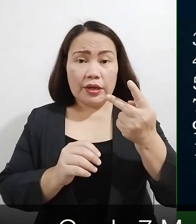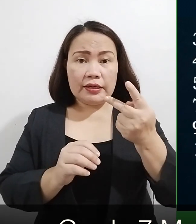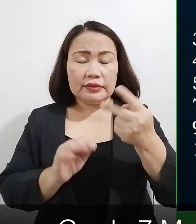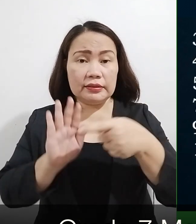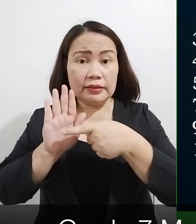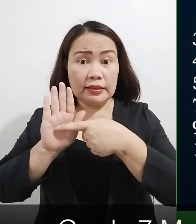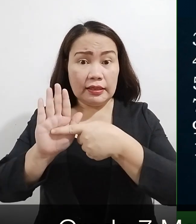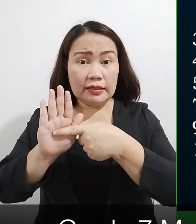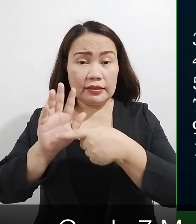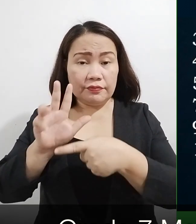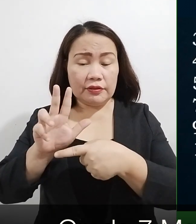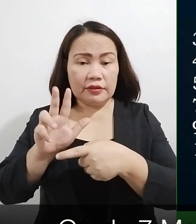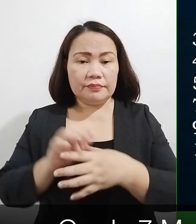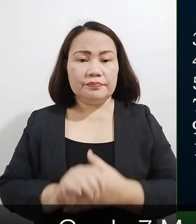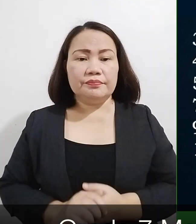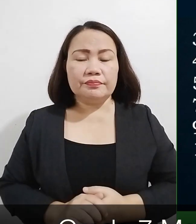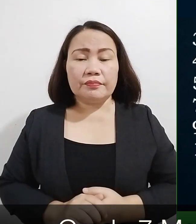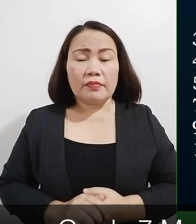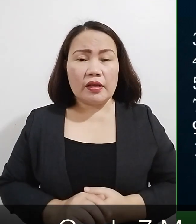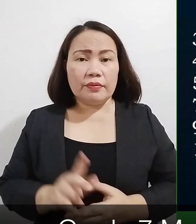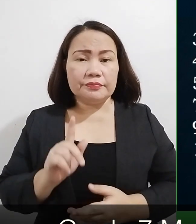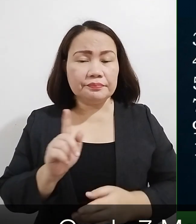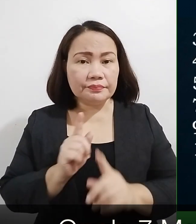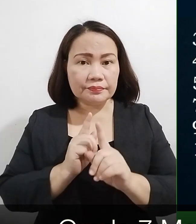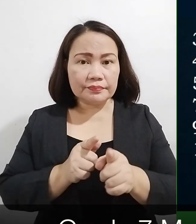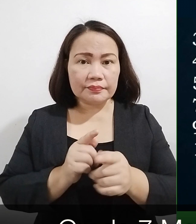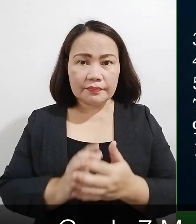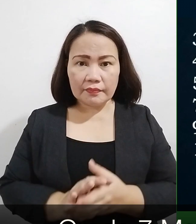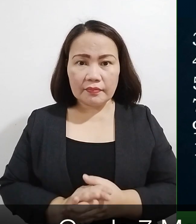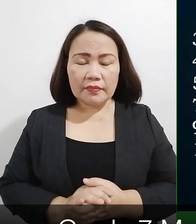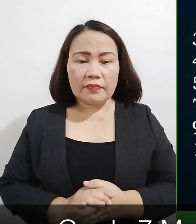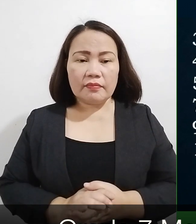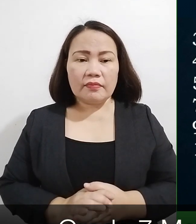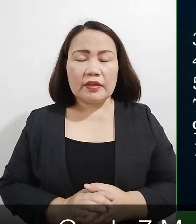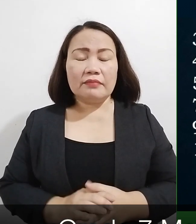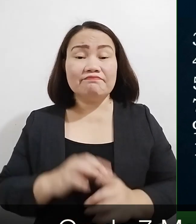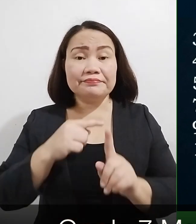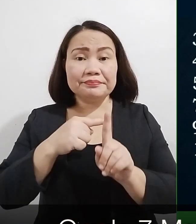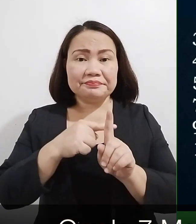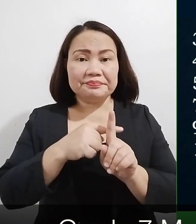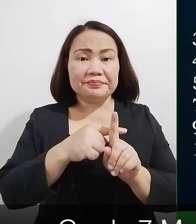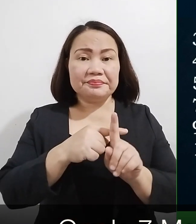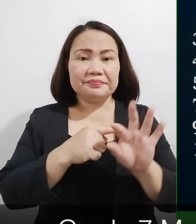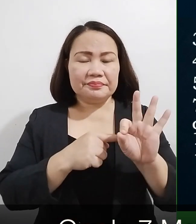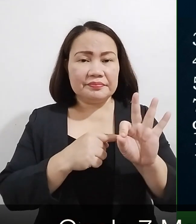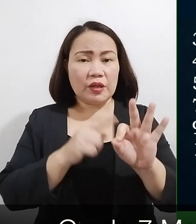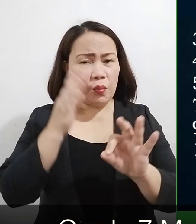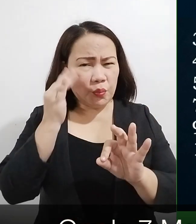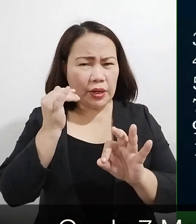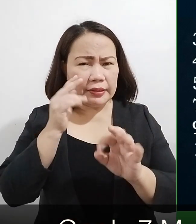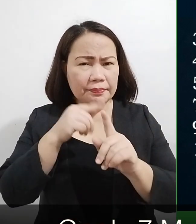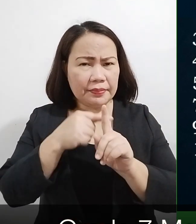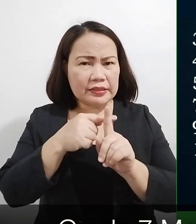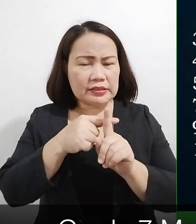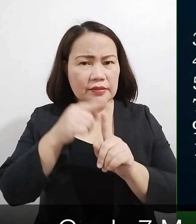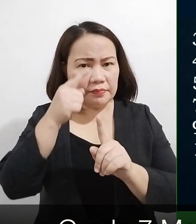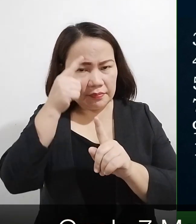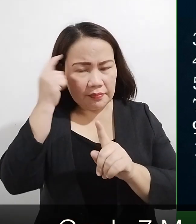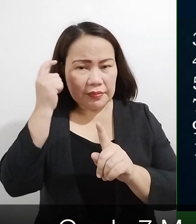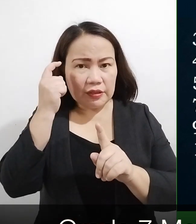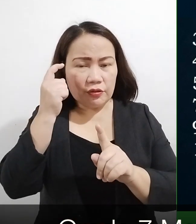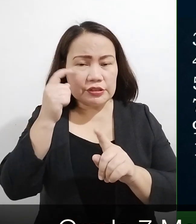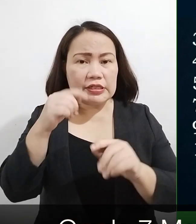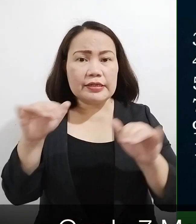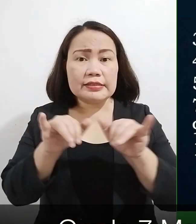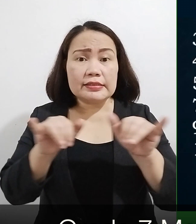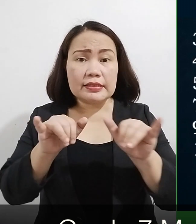natin itong negative number na to, anong makukuha natin? We can get positive 9. Why positive? Because